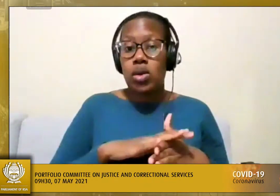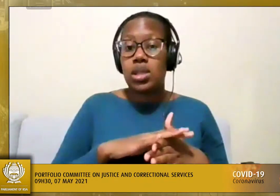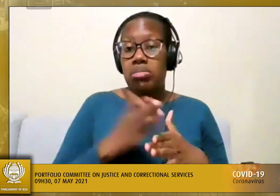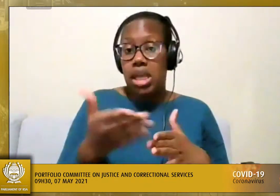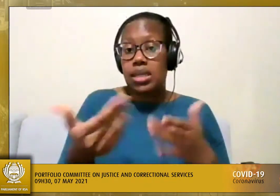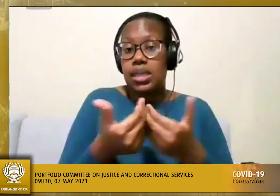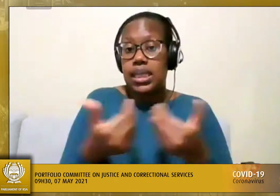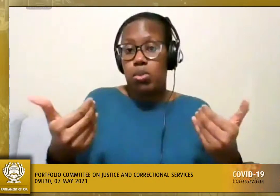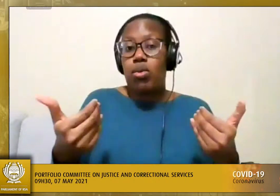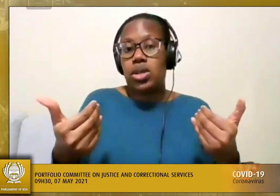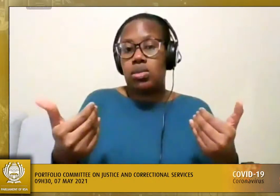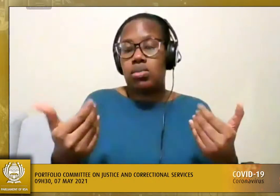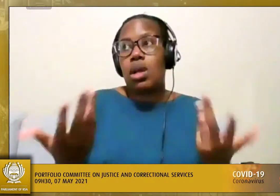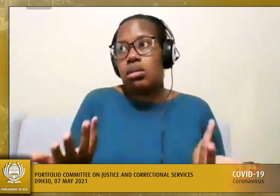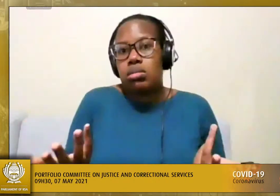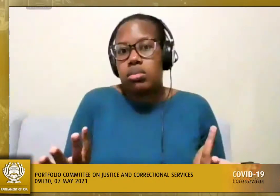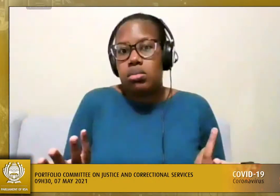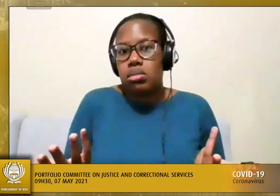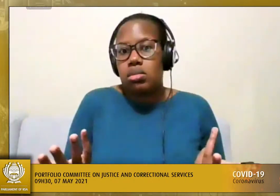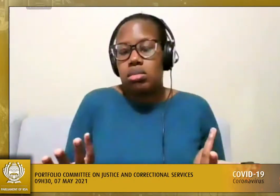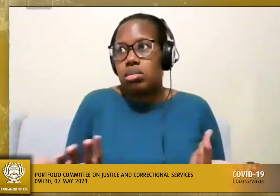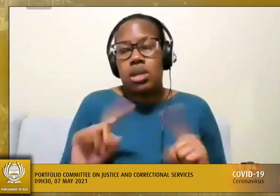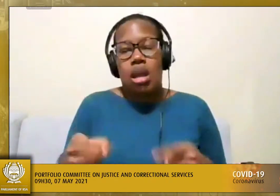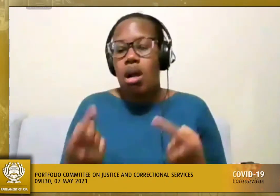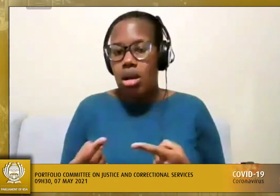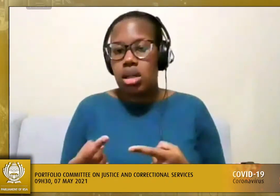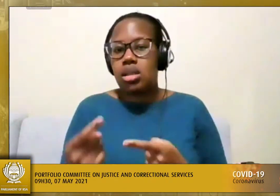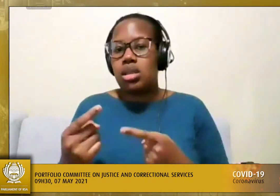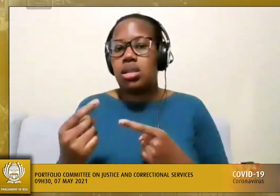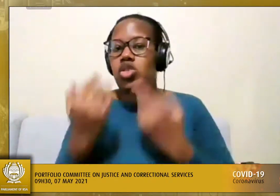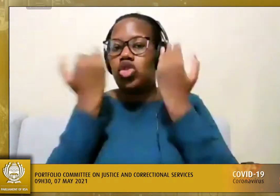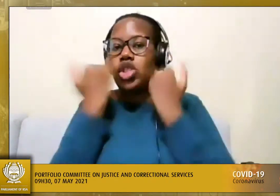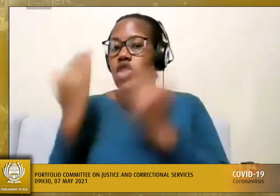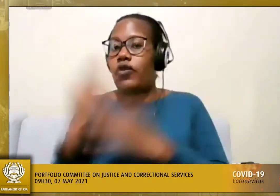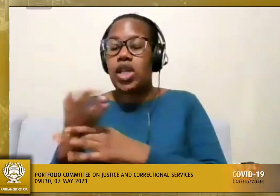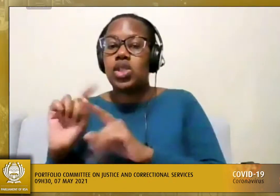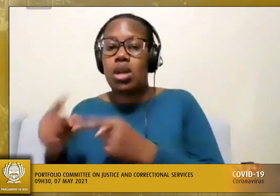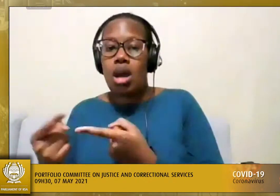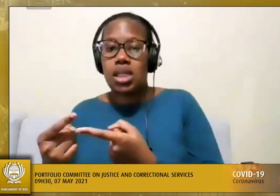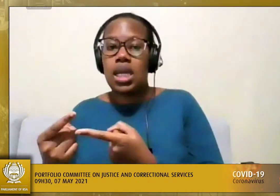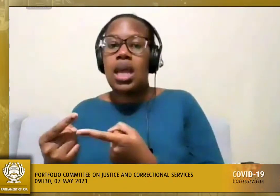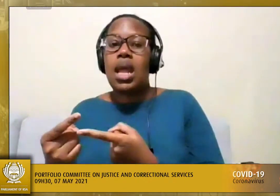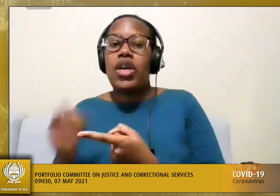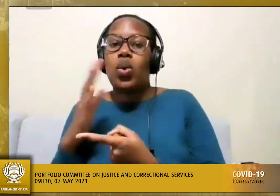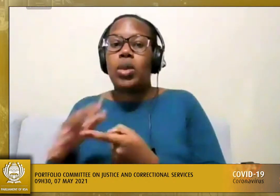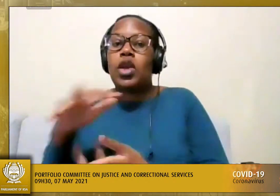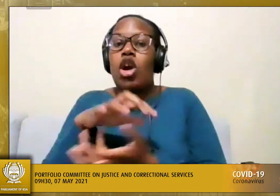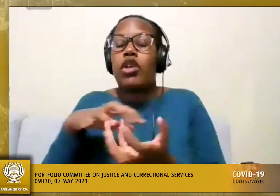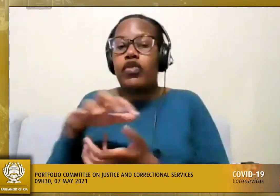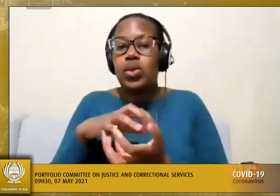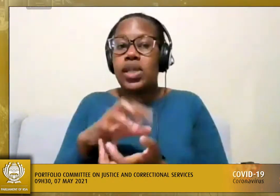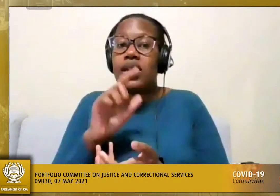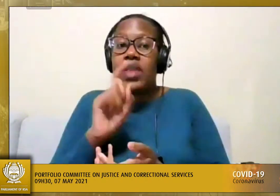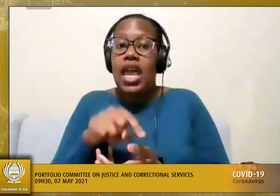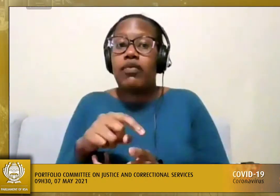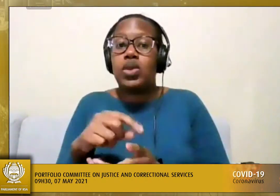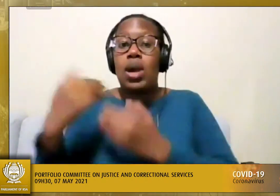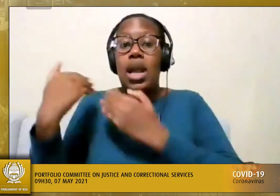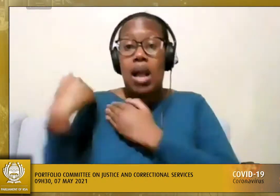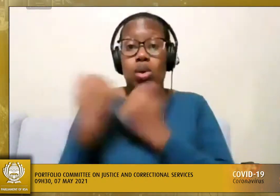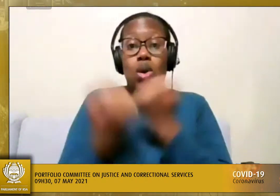of of wealth they they definitely can't on judicial functions uh would there be confusion if they've got to start accounting on court